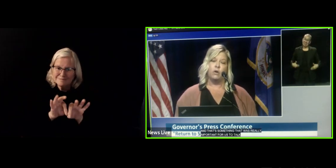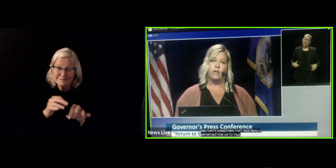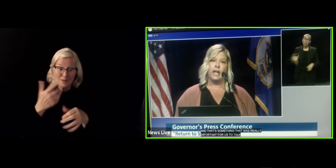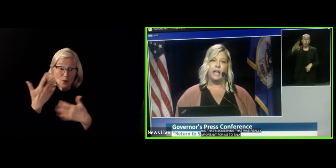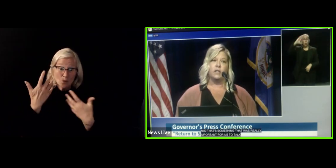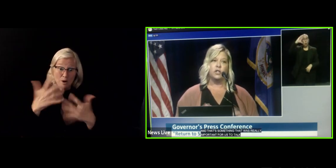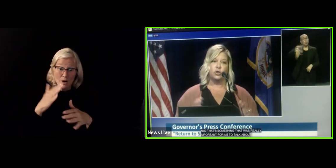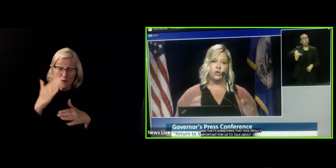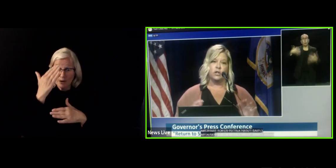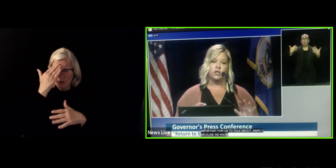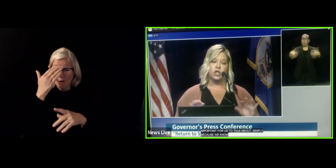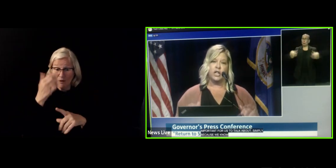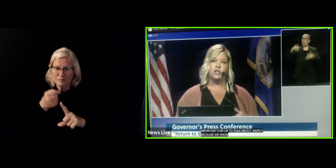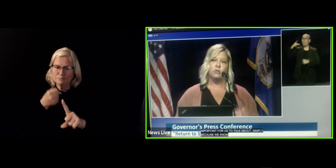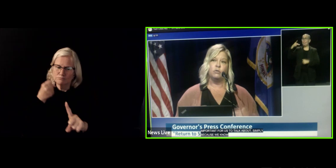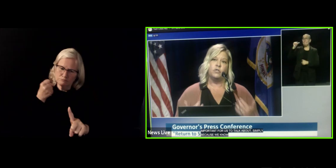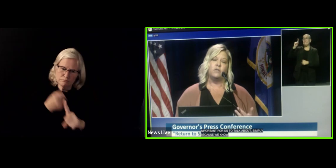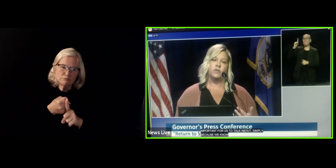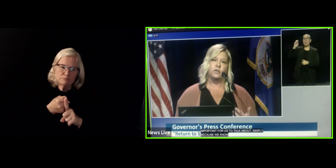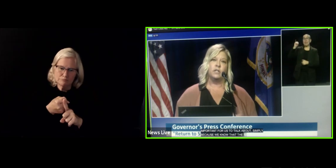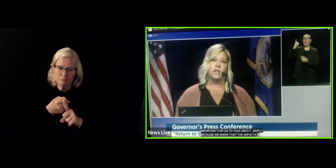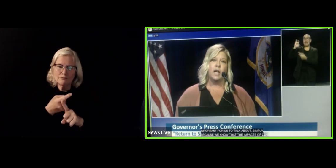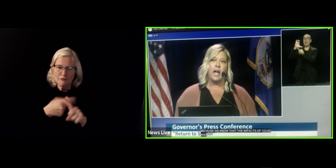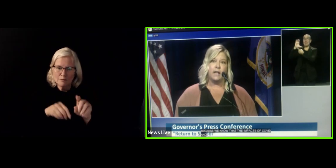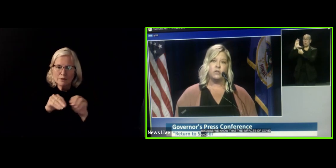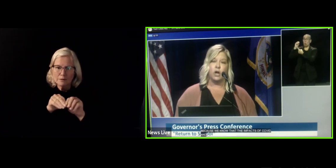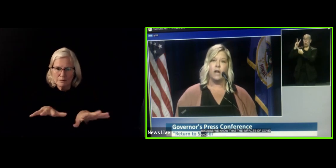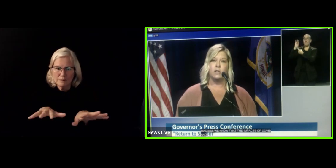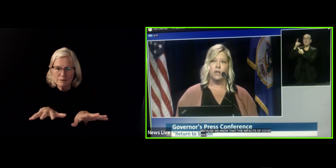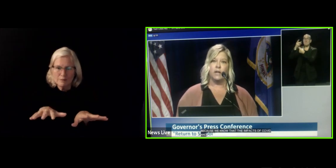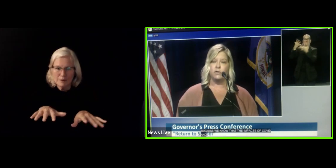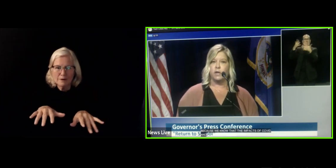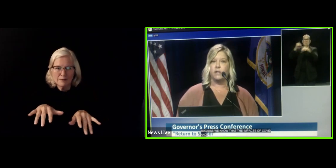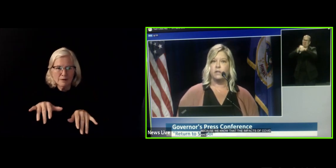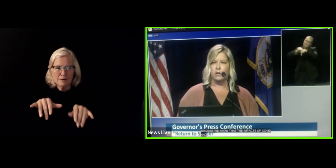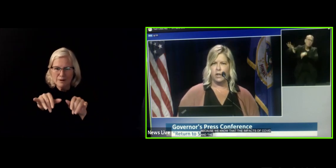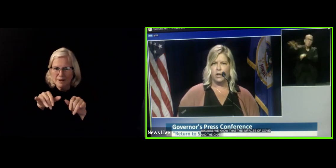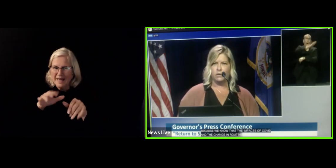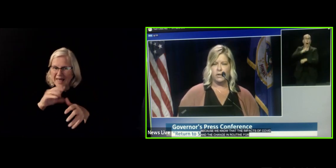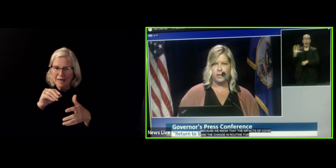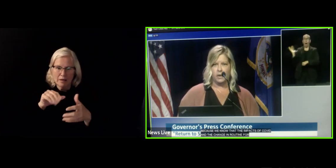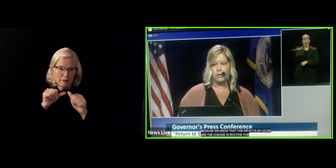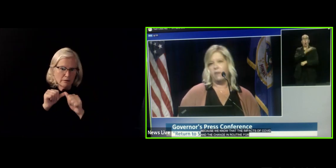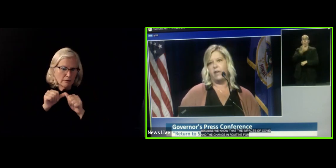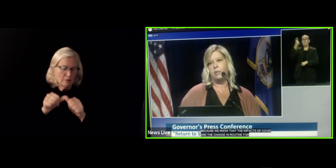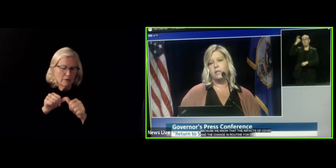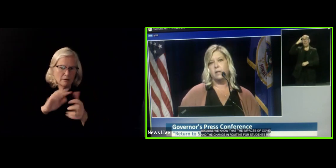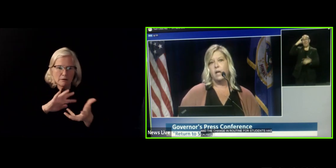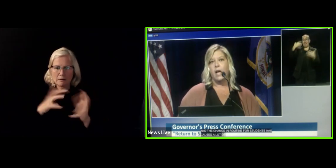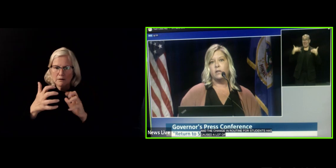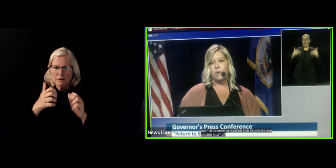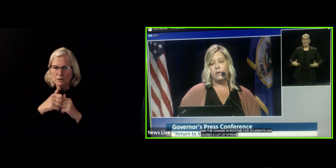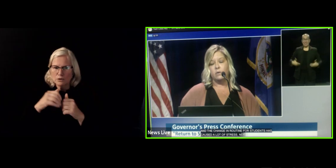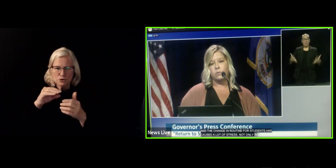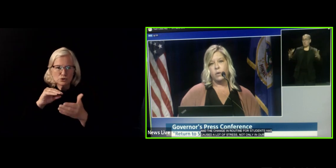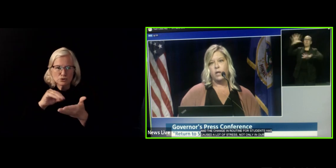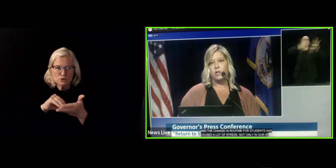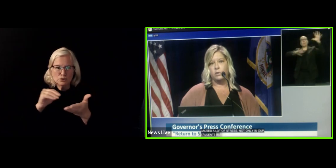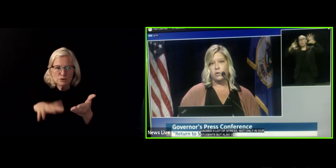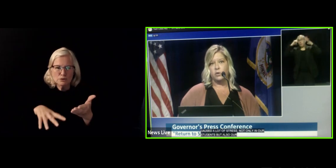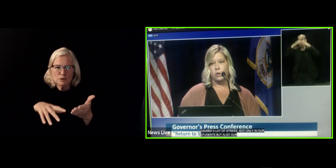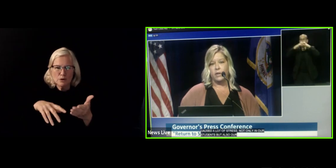COVID and the change in routine for students has caused a lot of stress, not only on our students, but also our families. And we